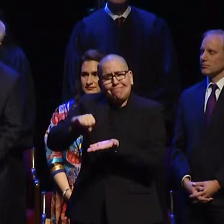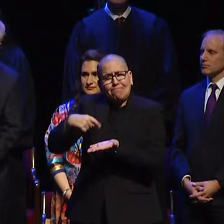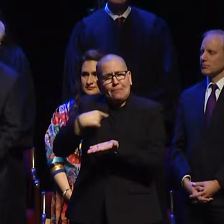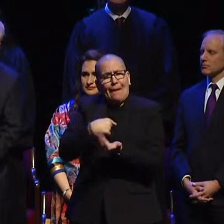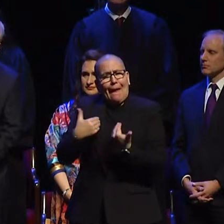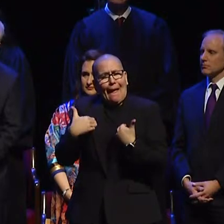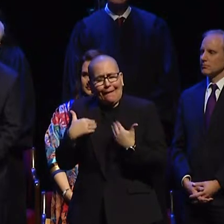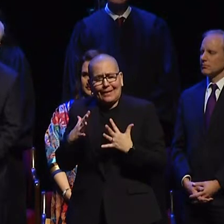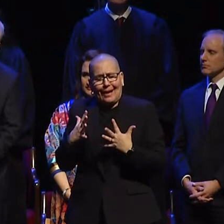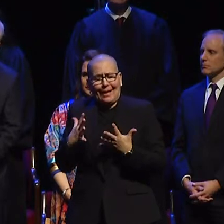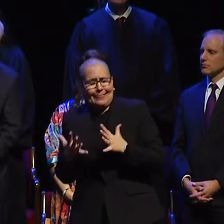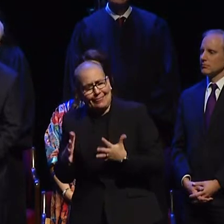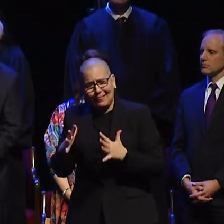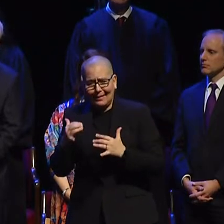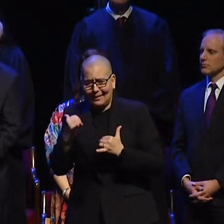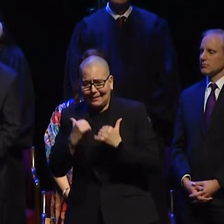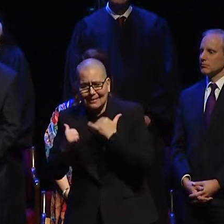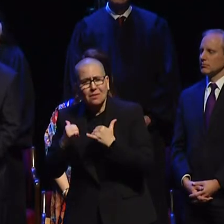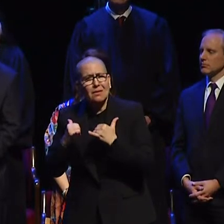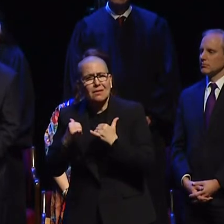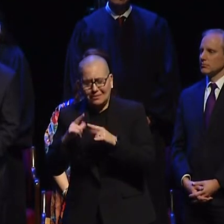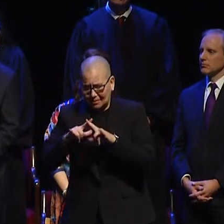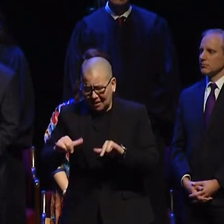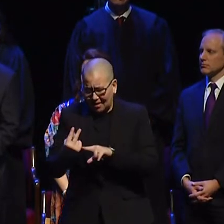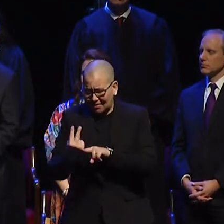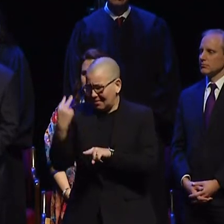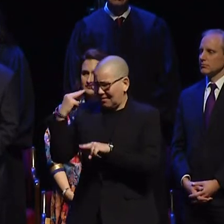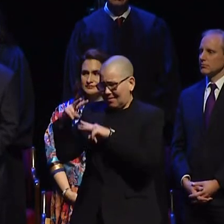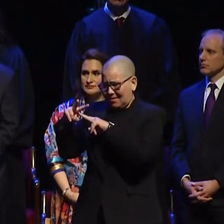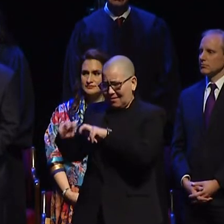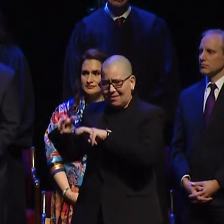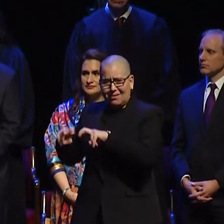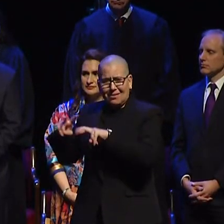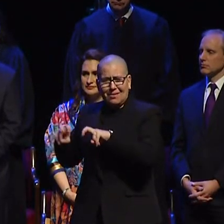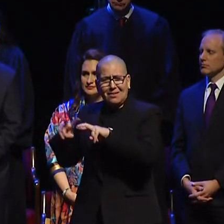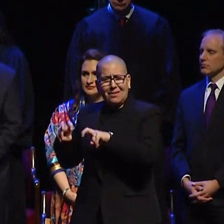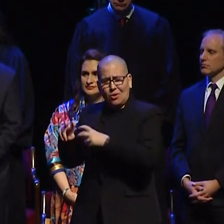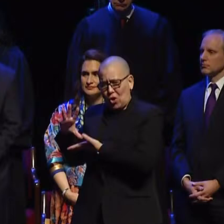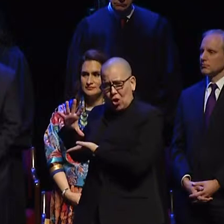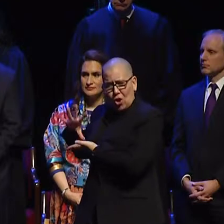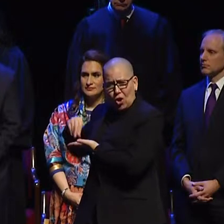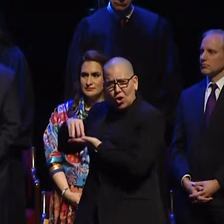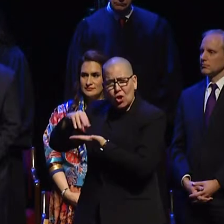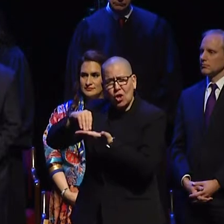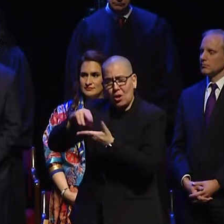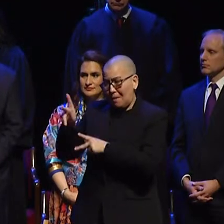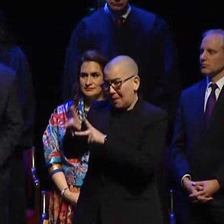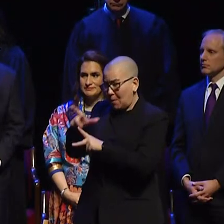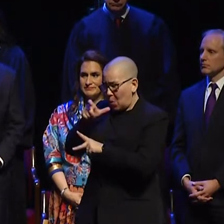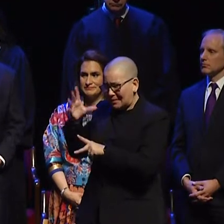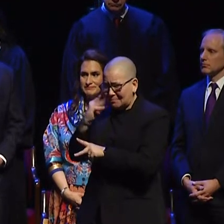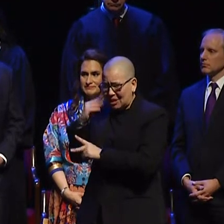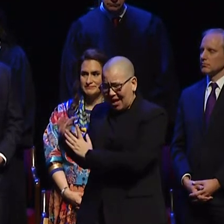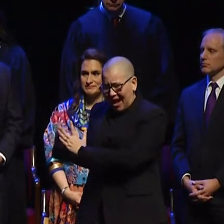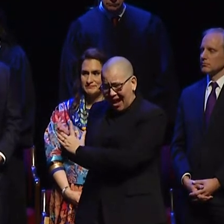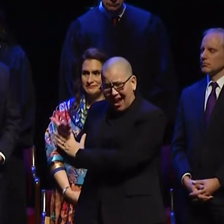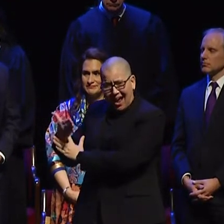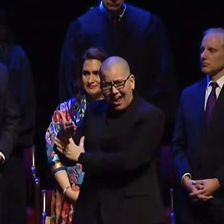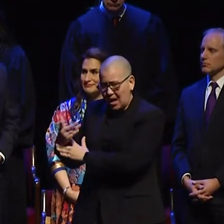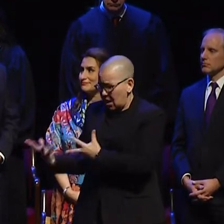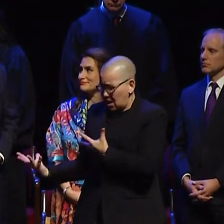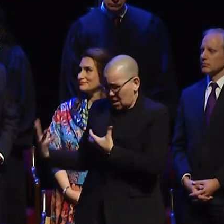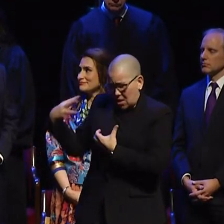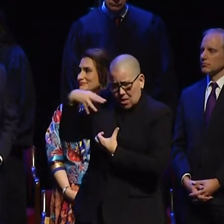with a clear view of the past and of those who stood on the threshold before us as